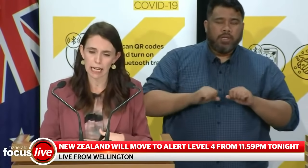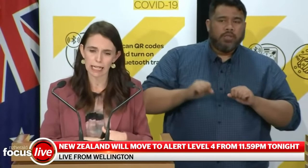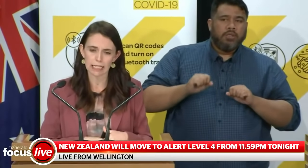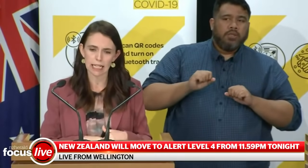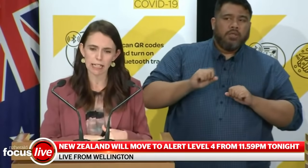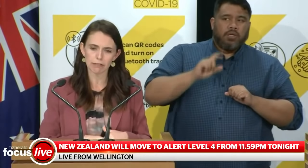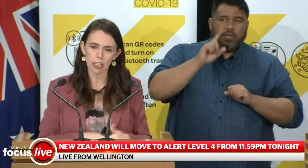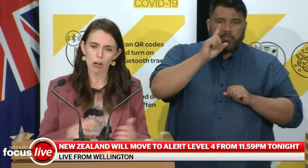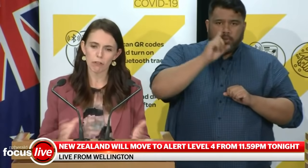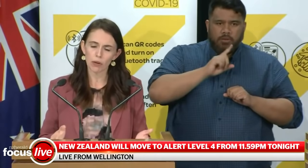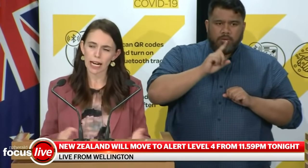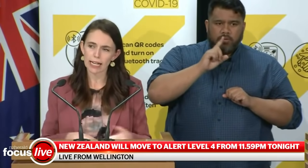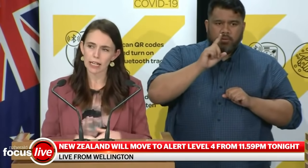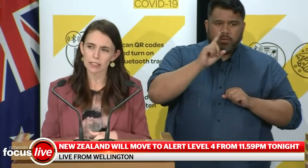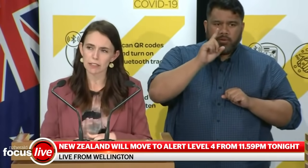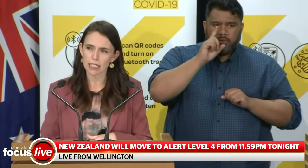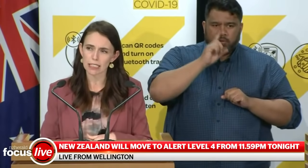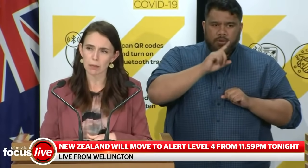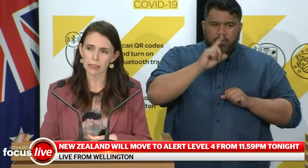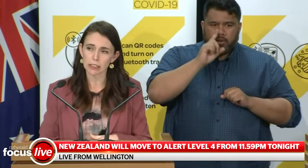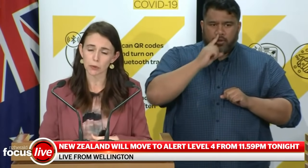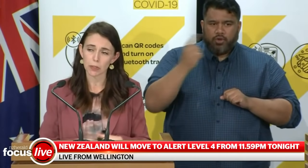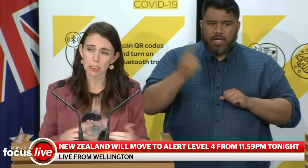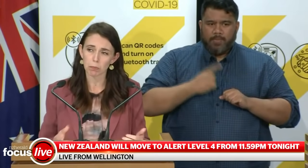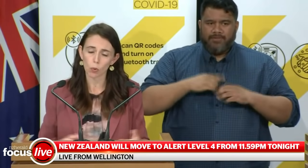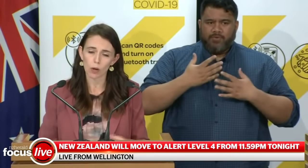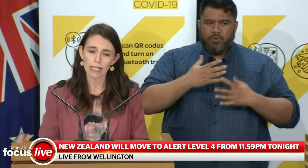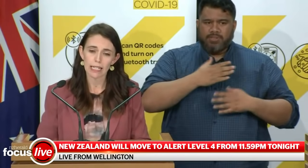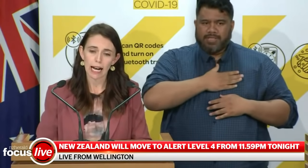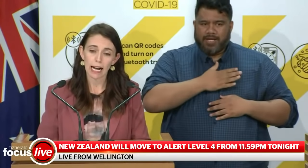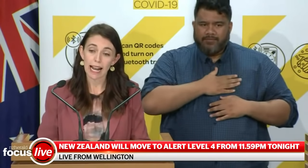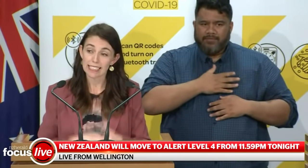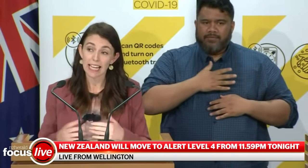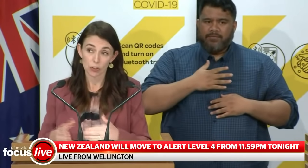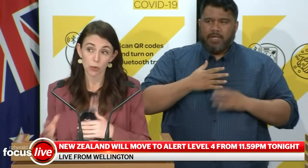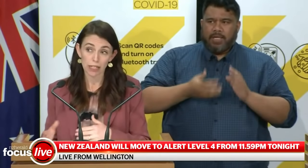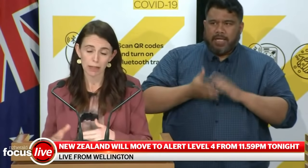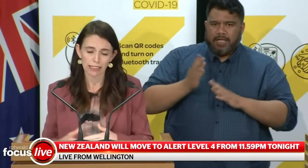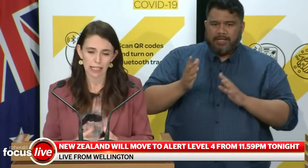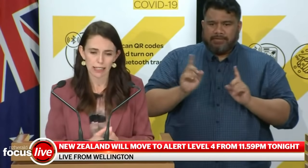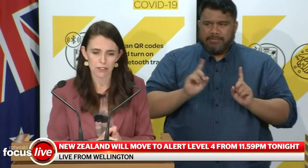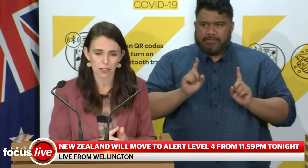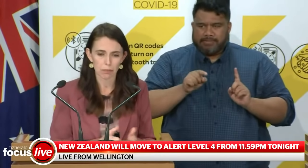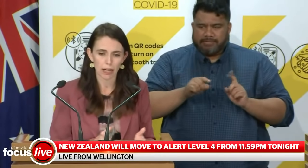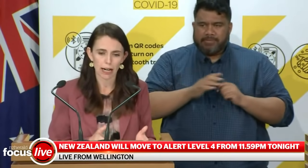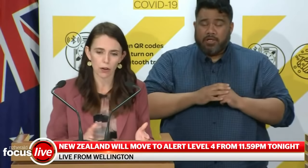who are vaccinating safe. 48 hours gives us an ability to explore, as has already